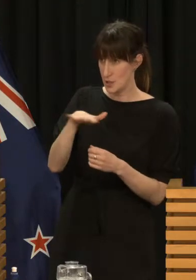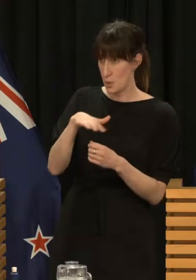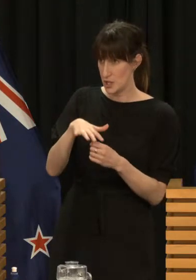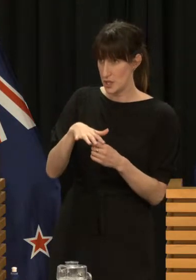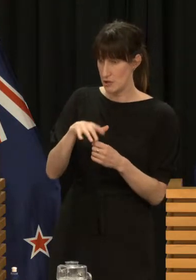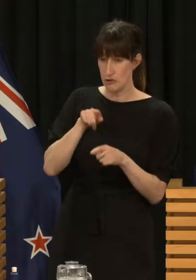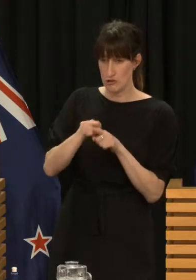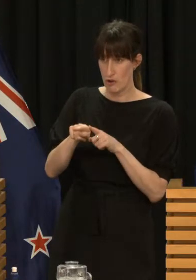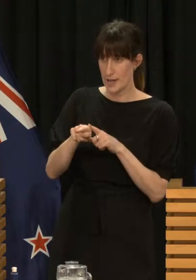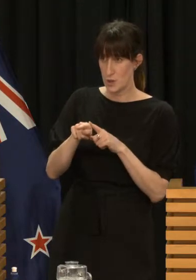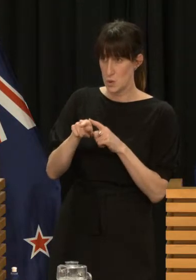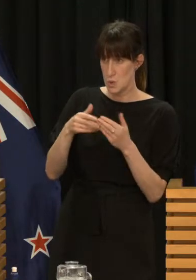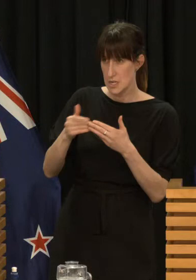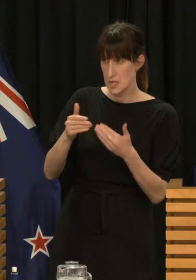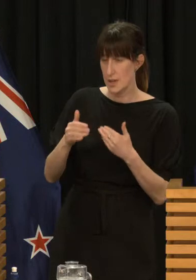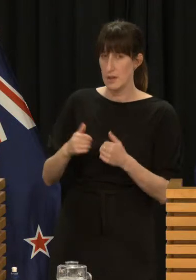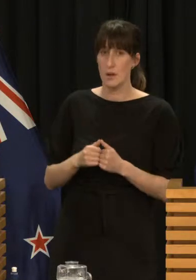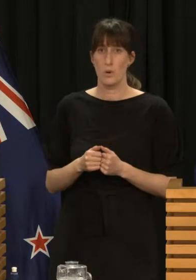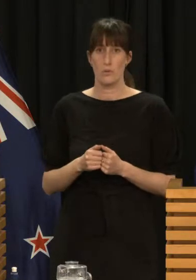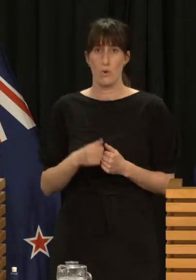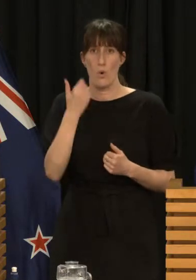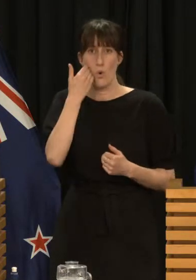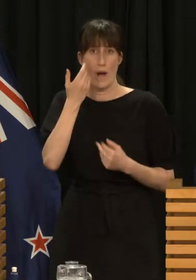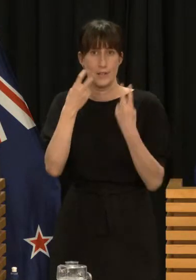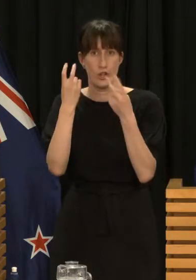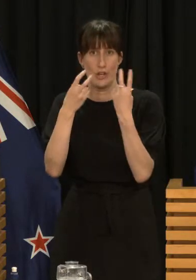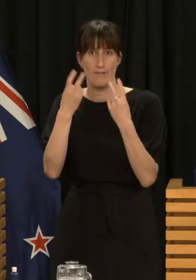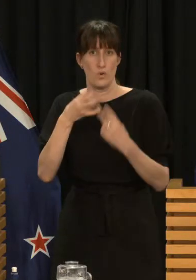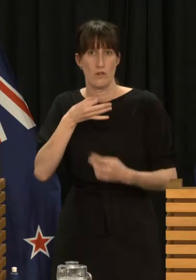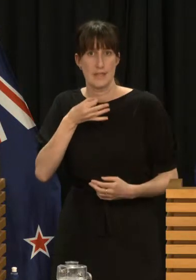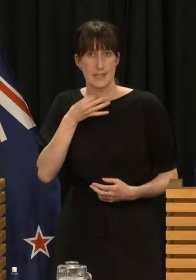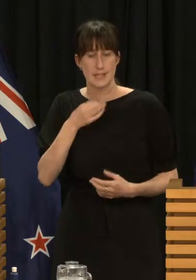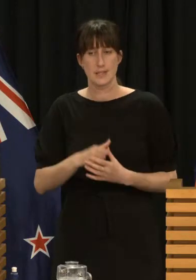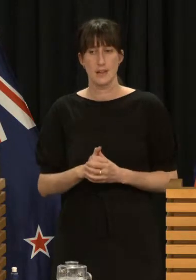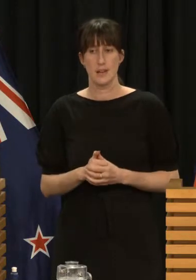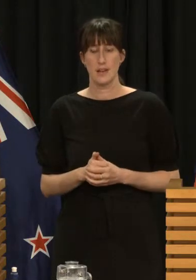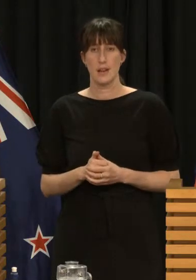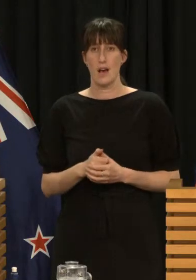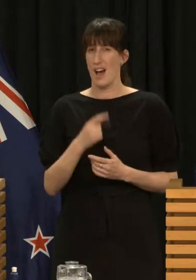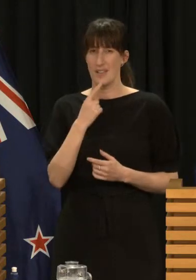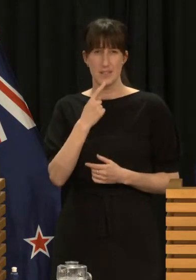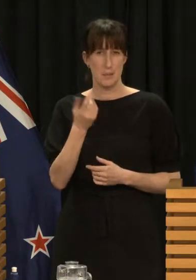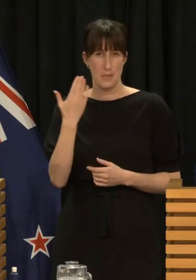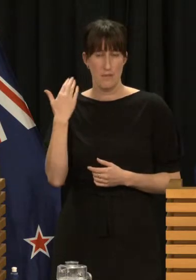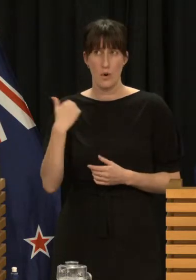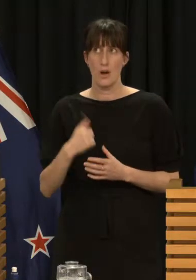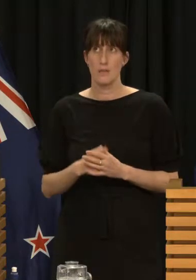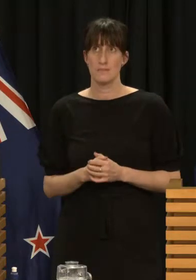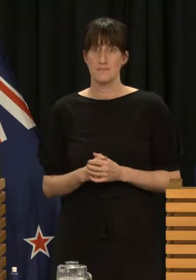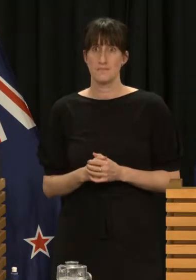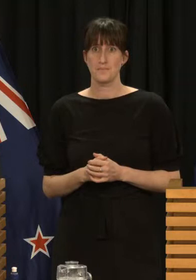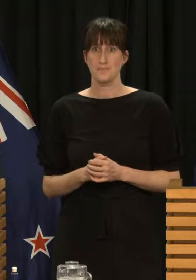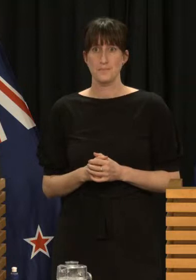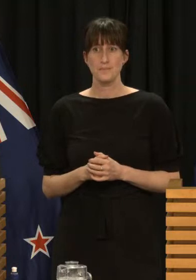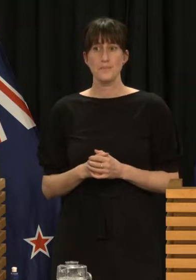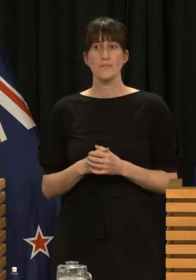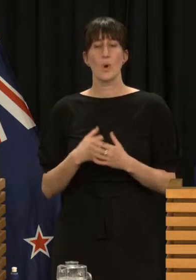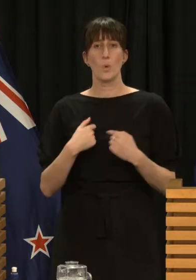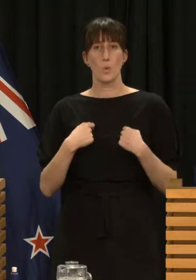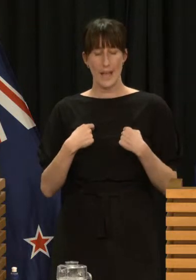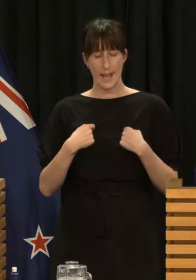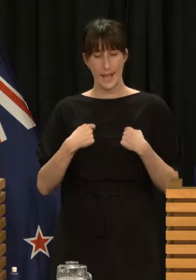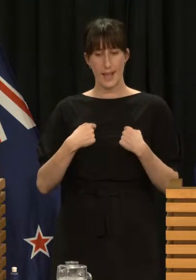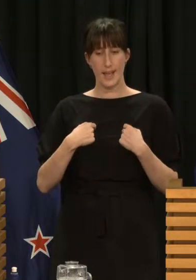find the risks, we look to remediate them. We have, I've mentioned this before, we've had 2 infection prevention and control audits